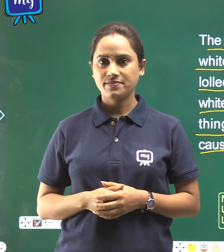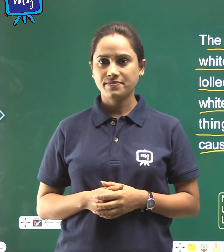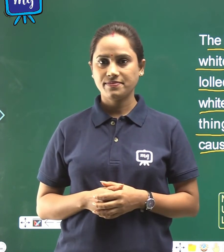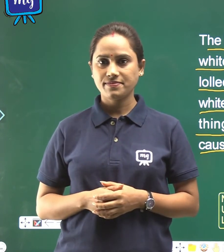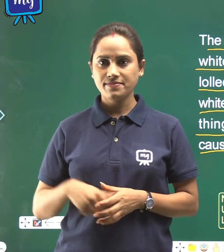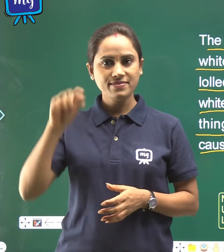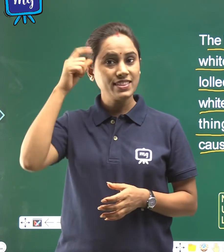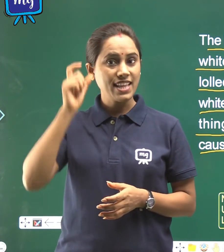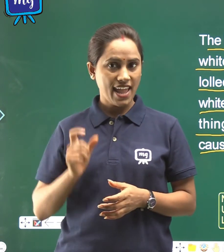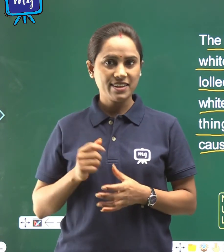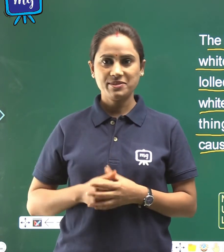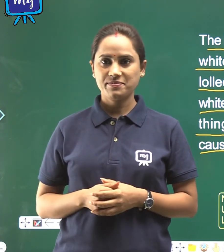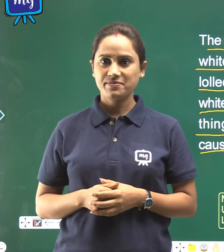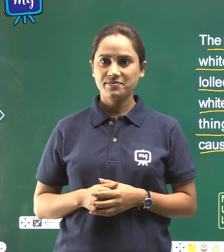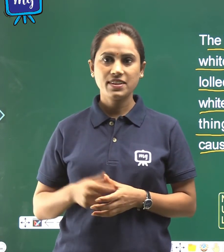neck,